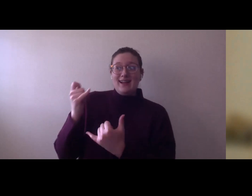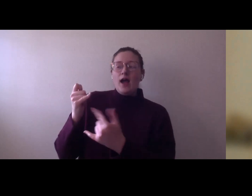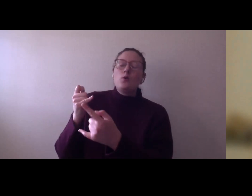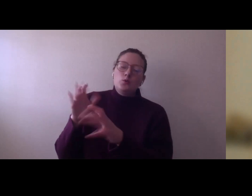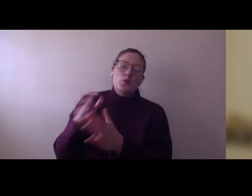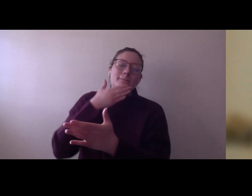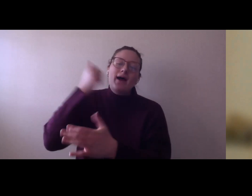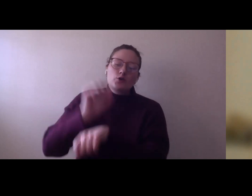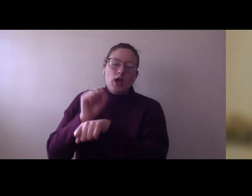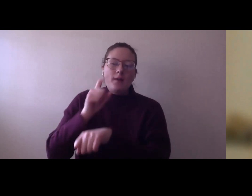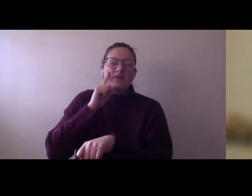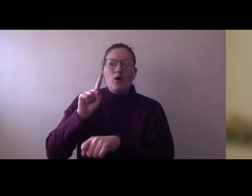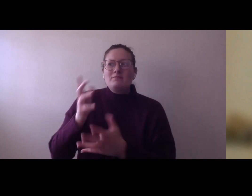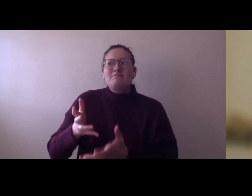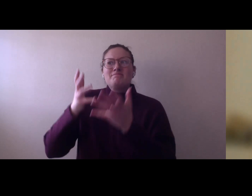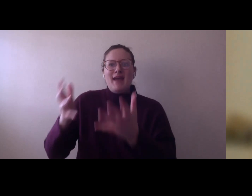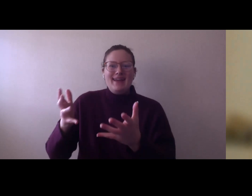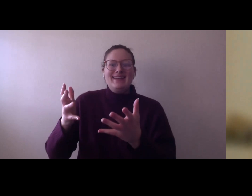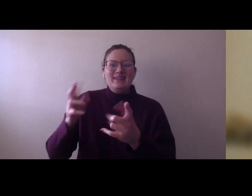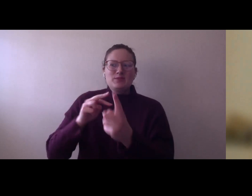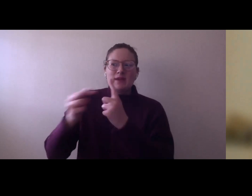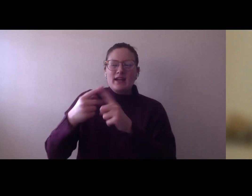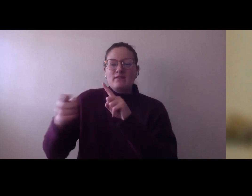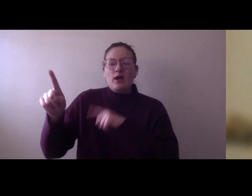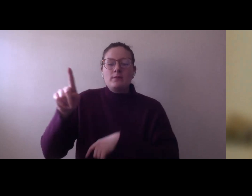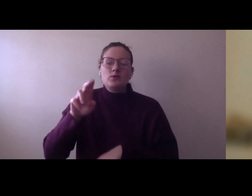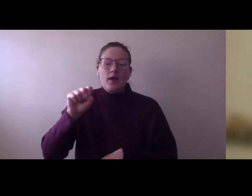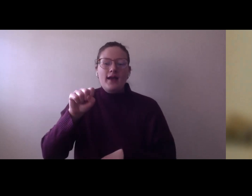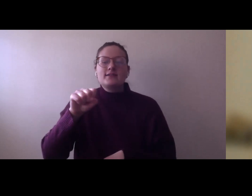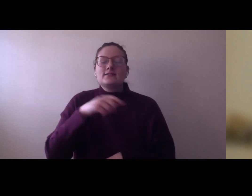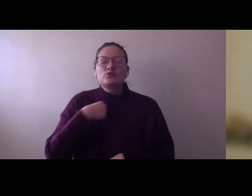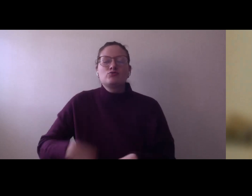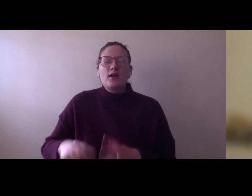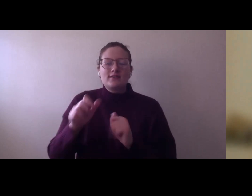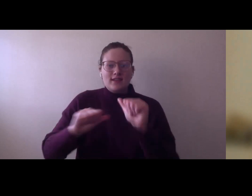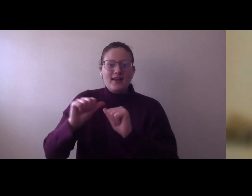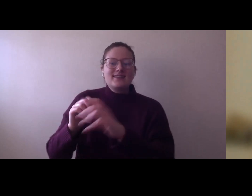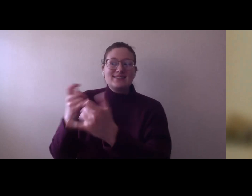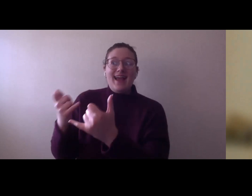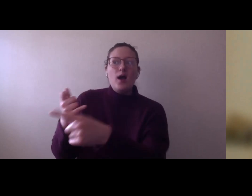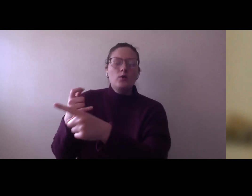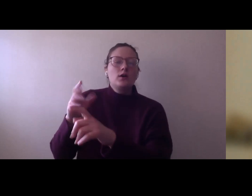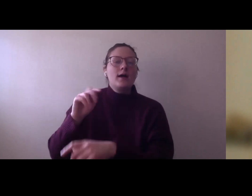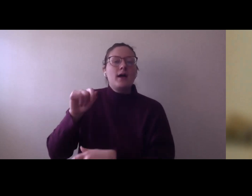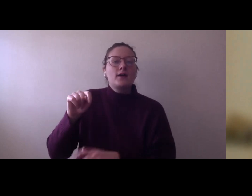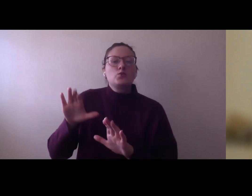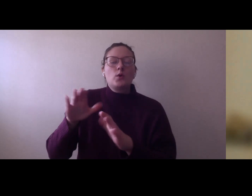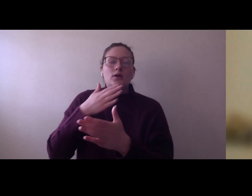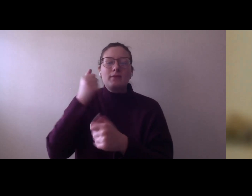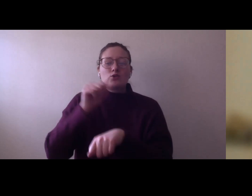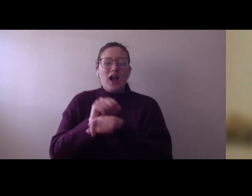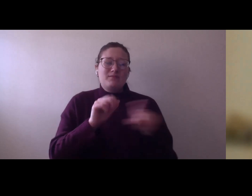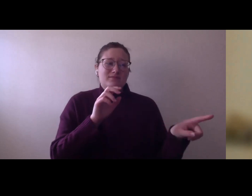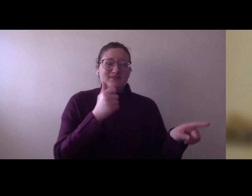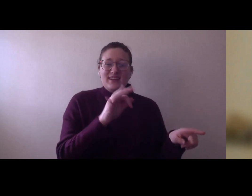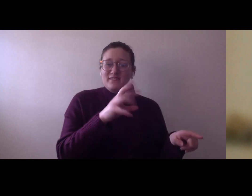eyes of many Chinese American scientists this time. I think it actually did a better job in the 1950s